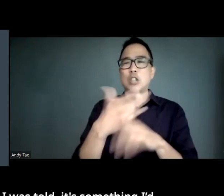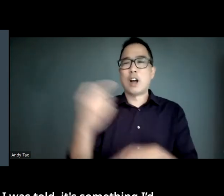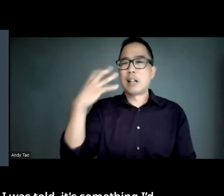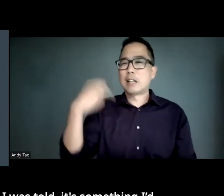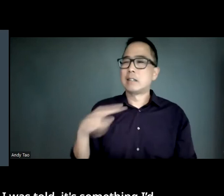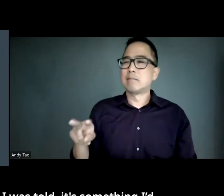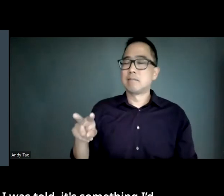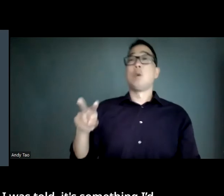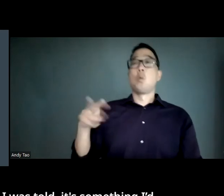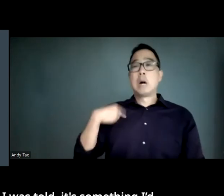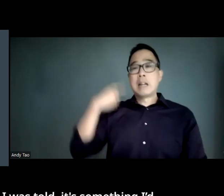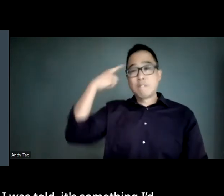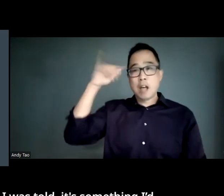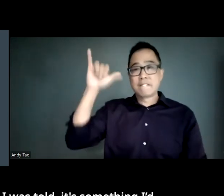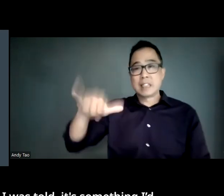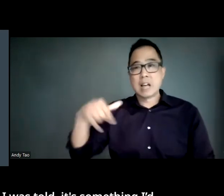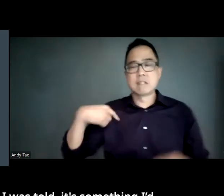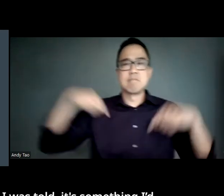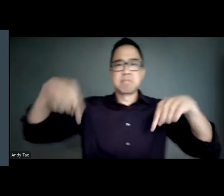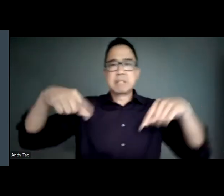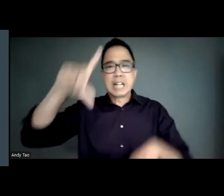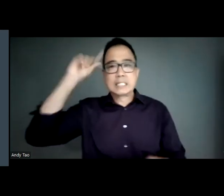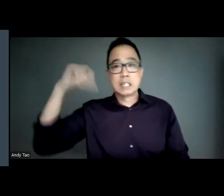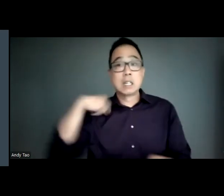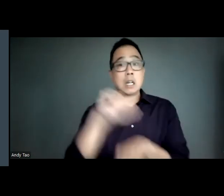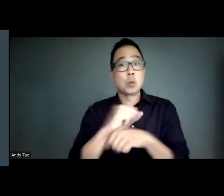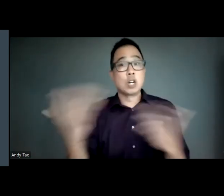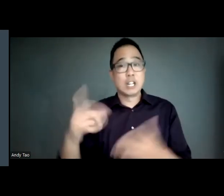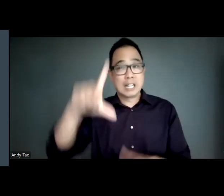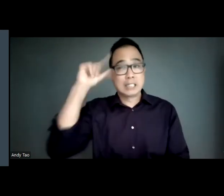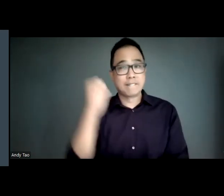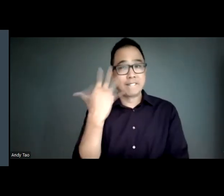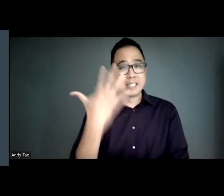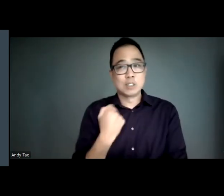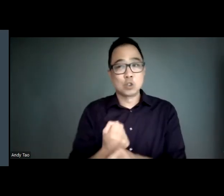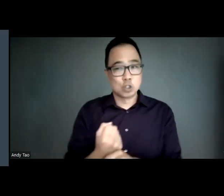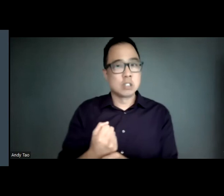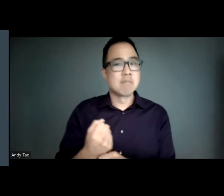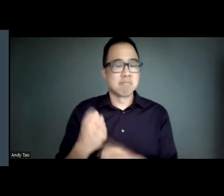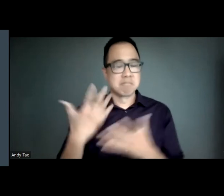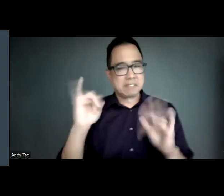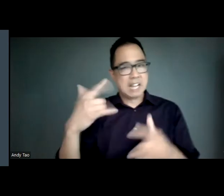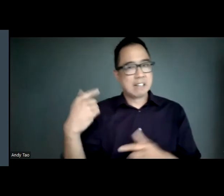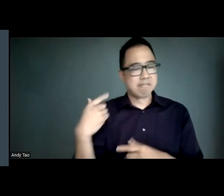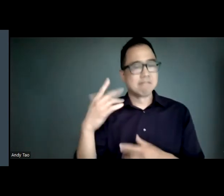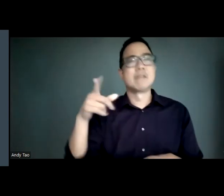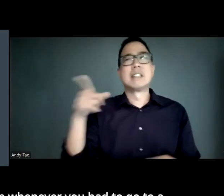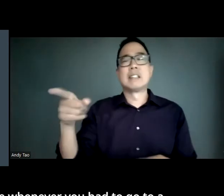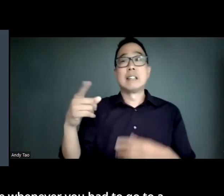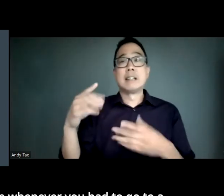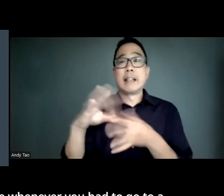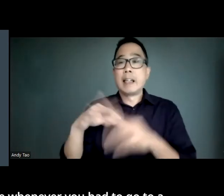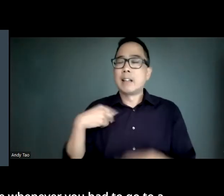now. Somebody actually shared a story recently with me, and I had never thought of it. I worked for Gallaudet